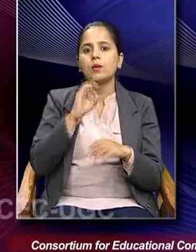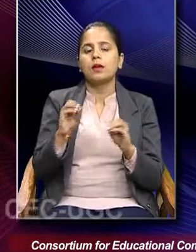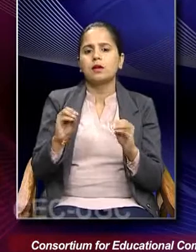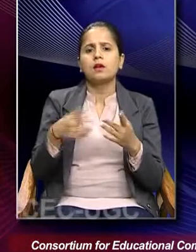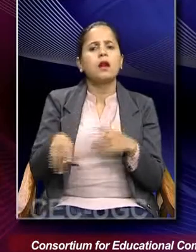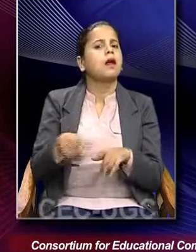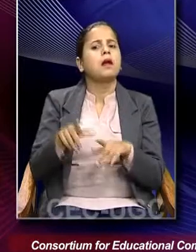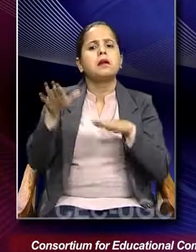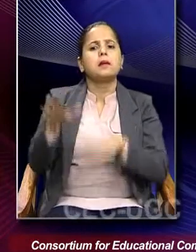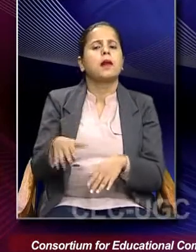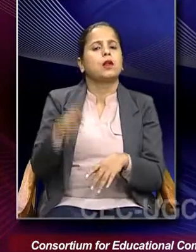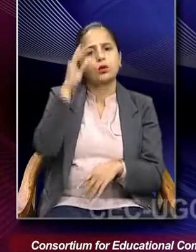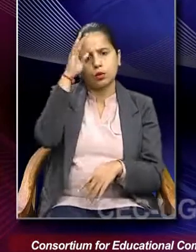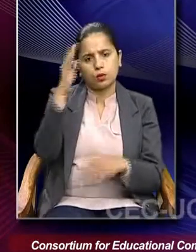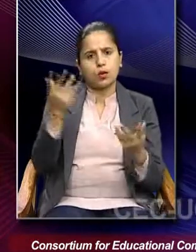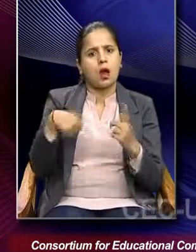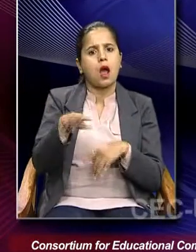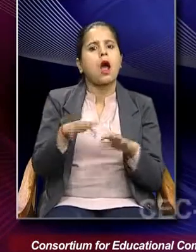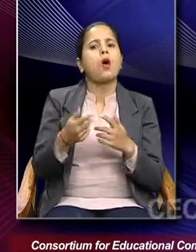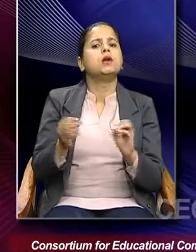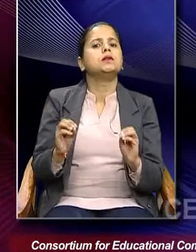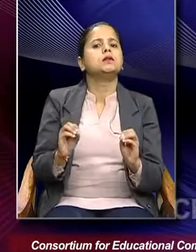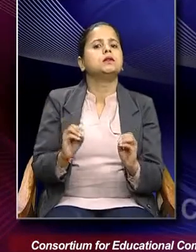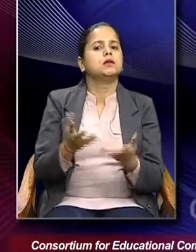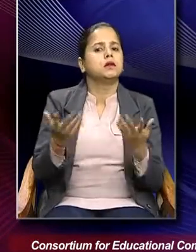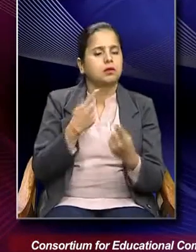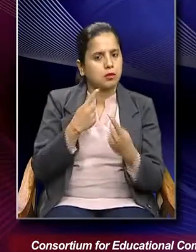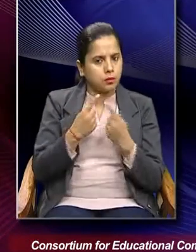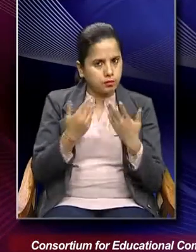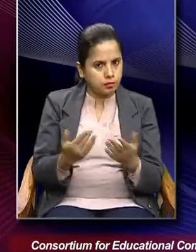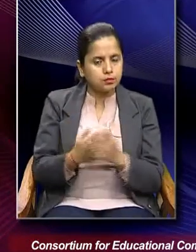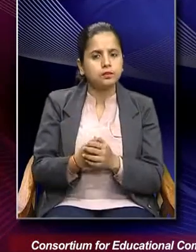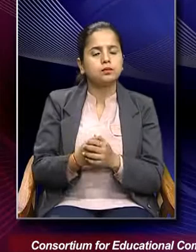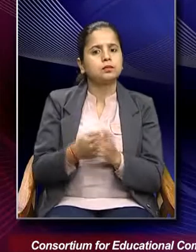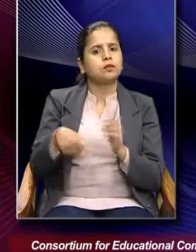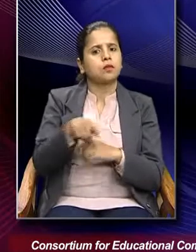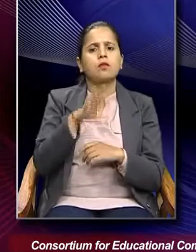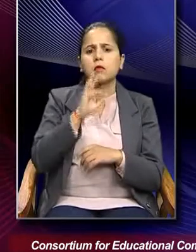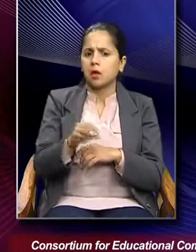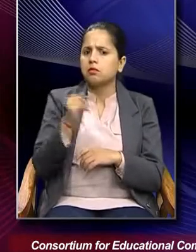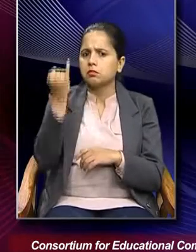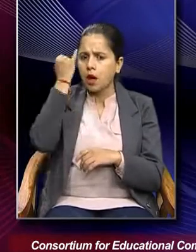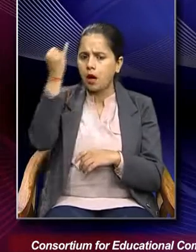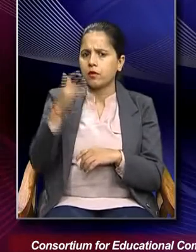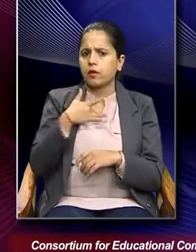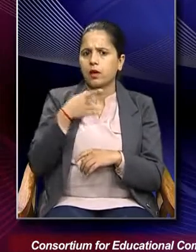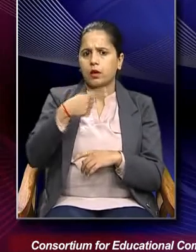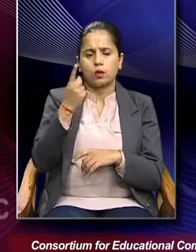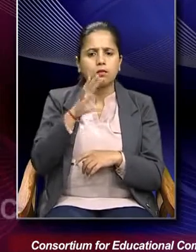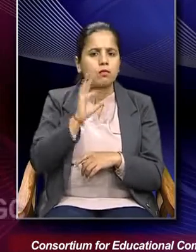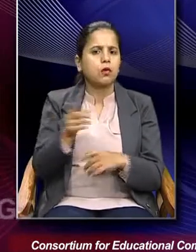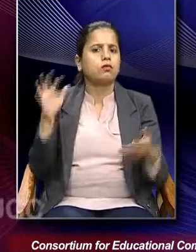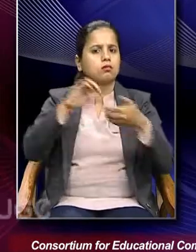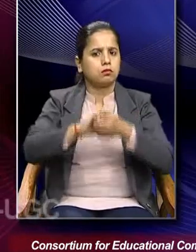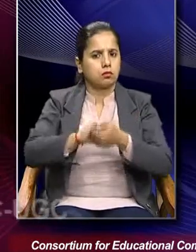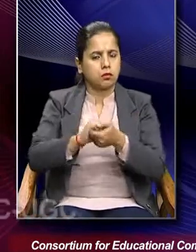of dependency theory, like how it all started, and its ideological affiliation, from